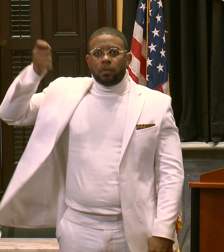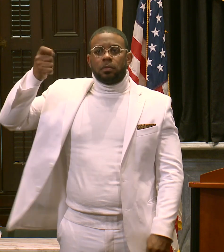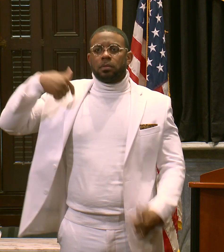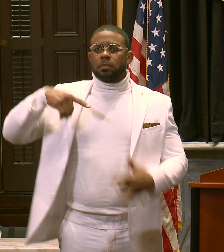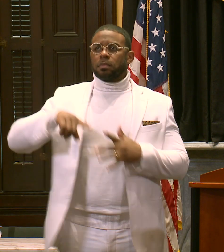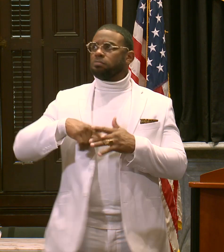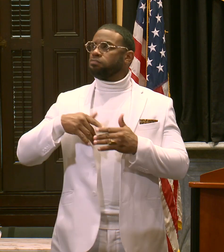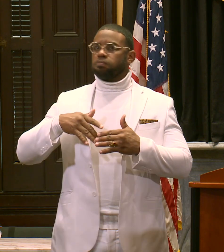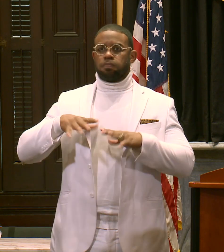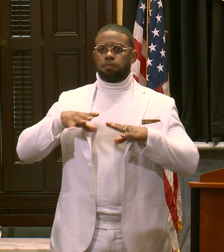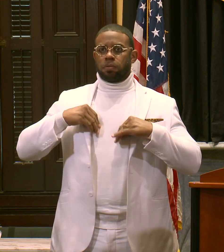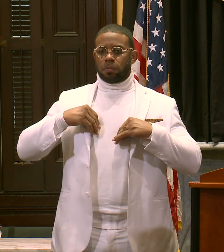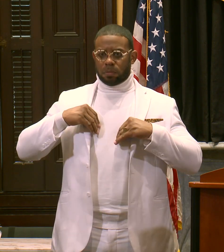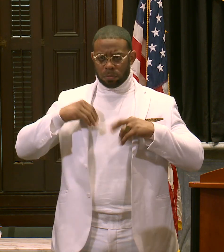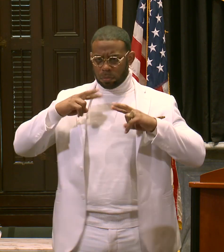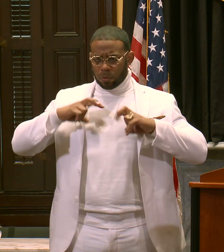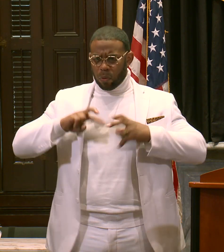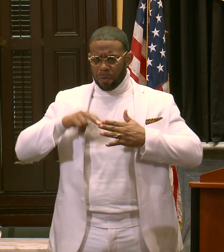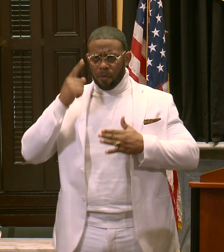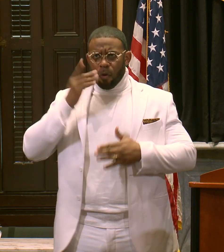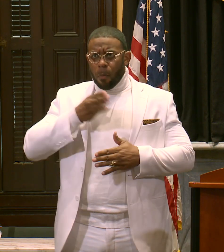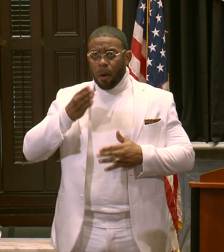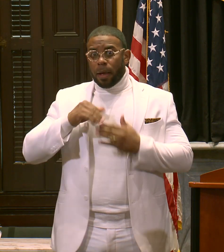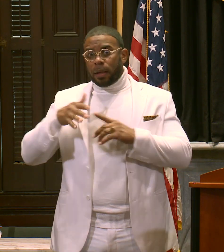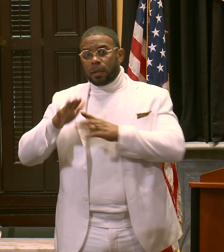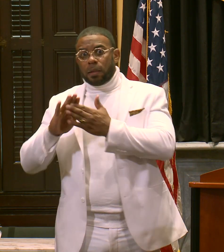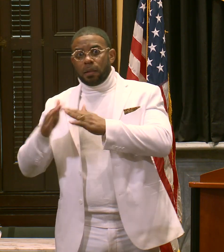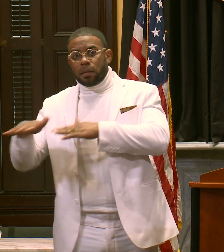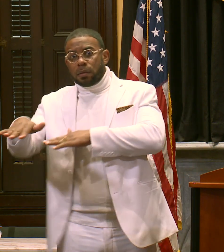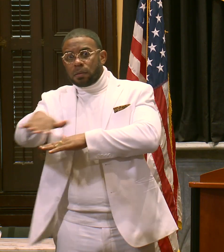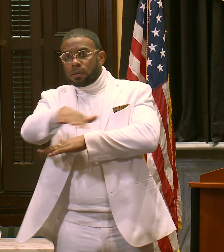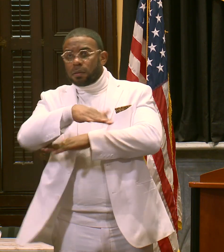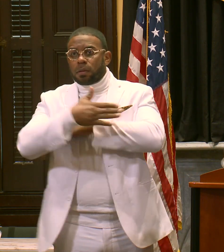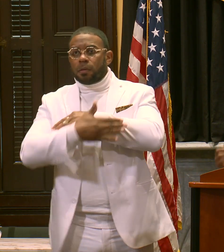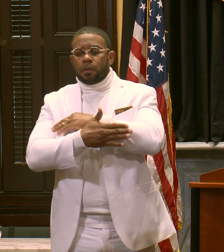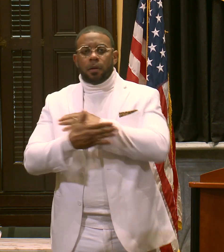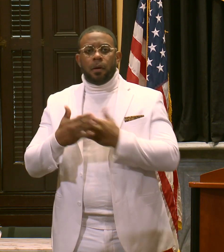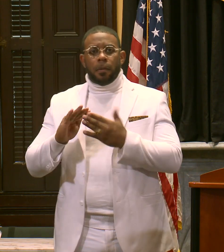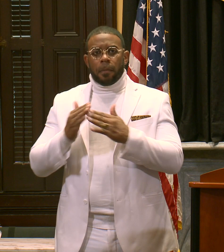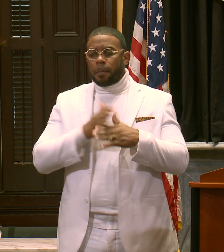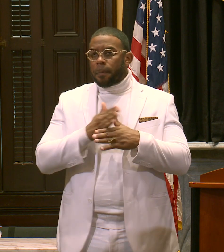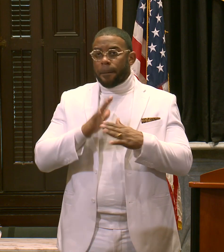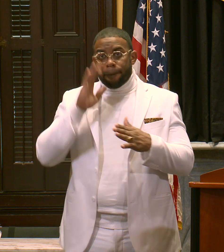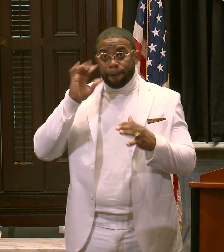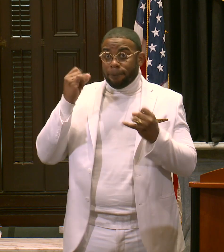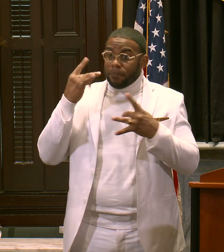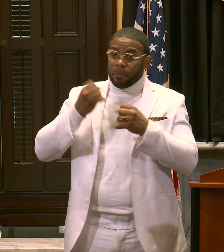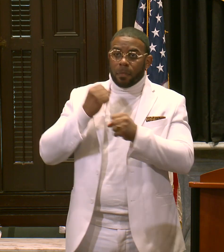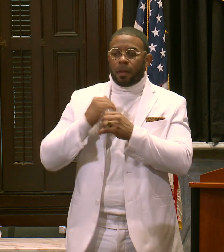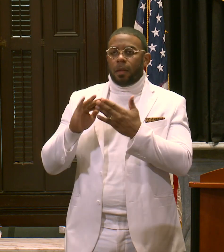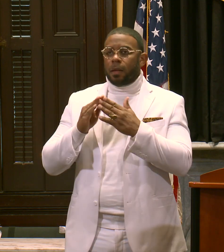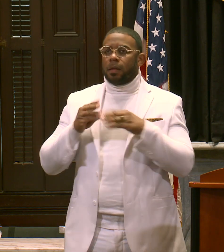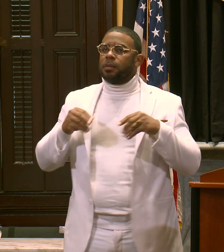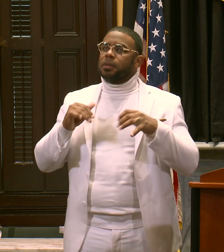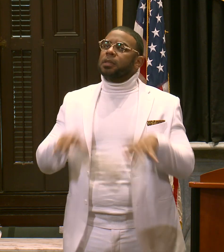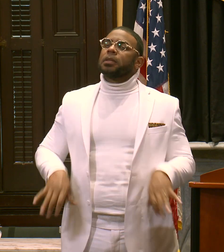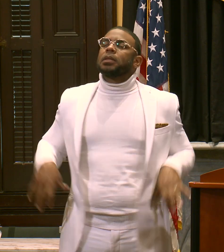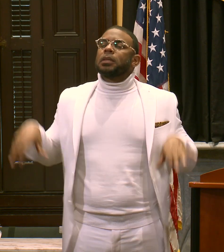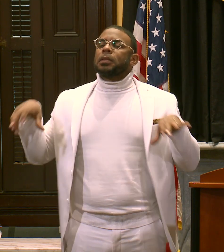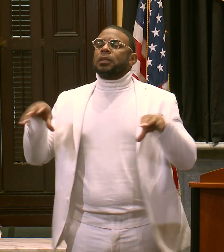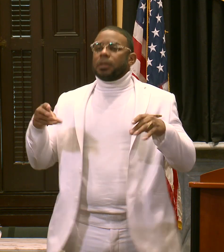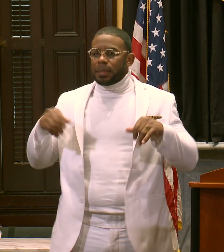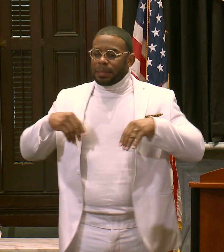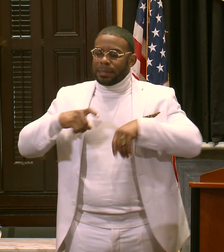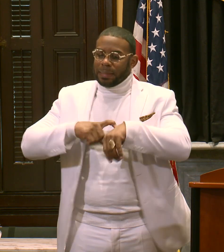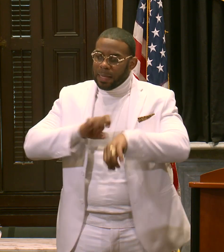immediately began examining what it would mean for Baltimore and our county partners. As many of you know, for decades, our city has spent significant